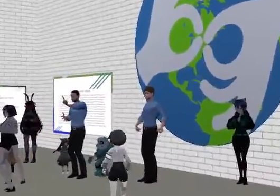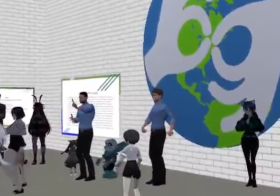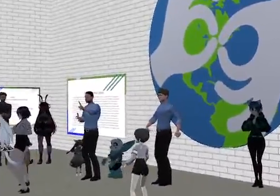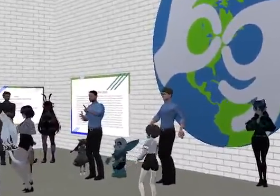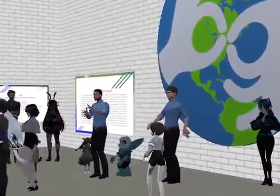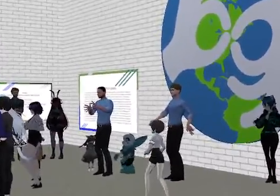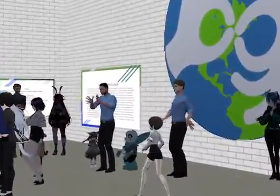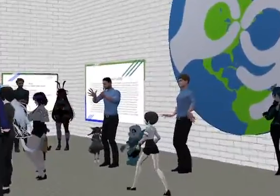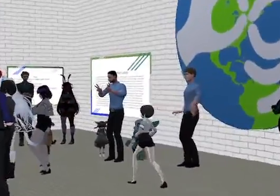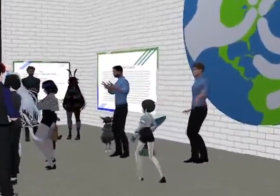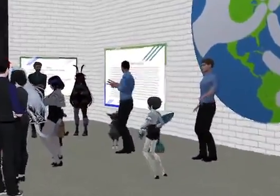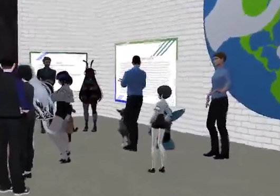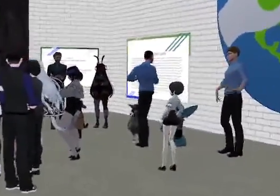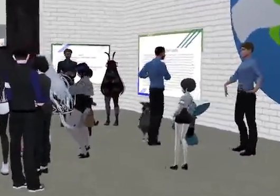I'm from a base.